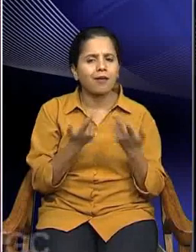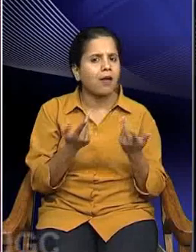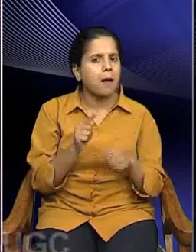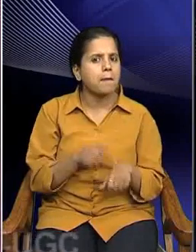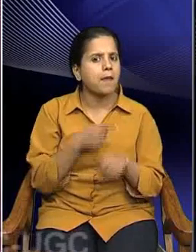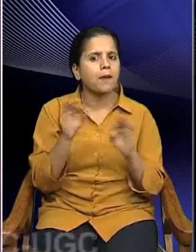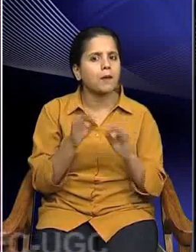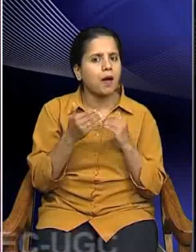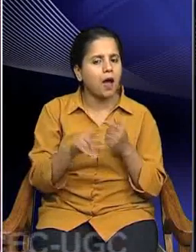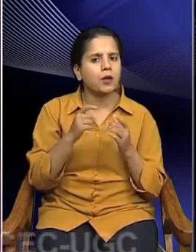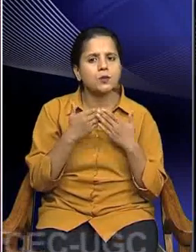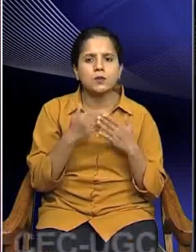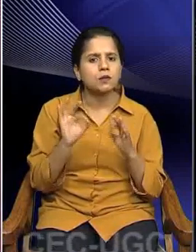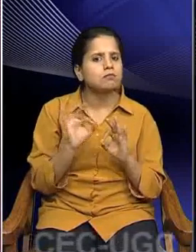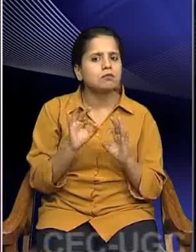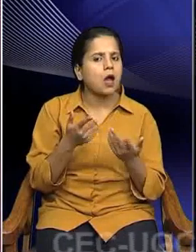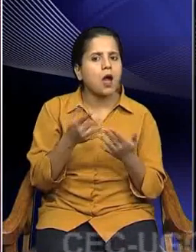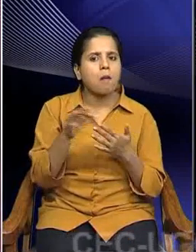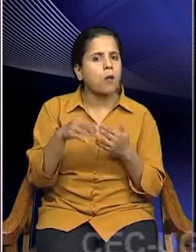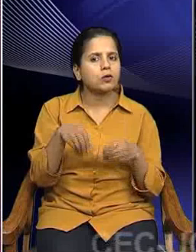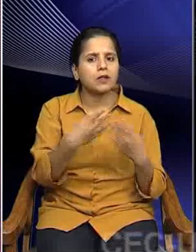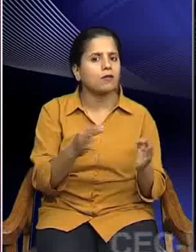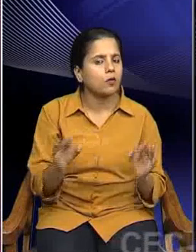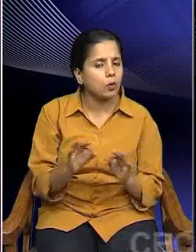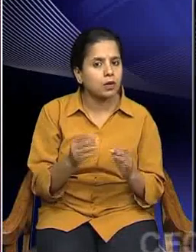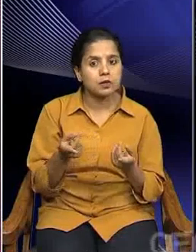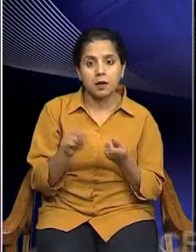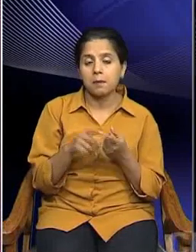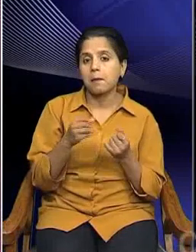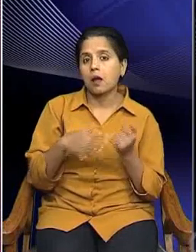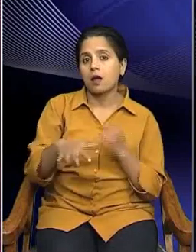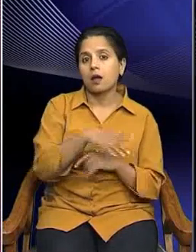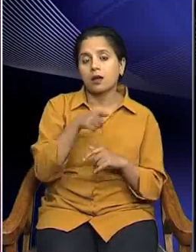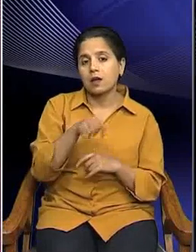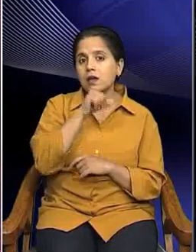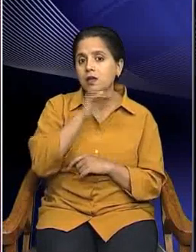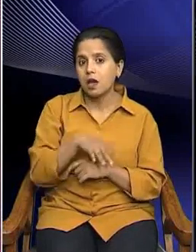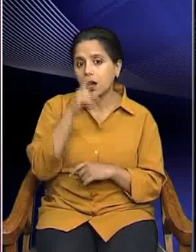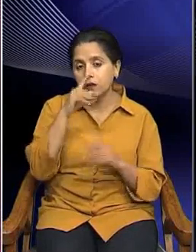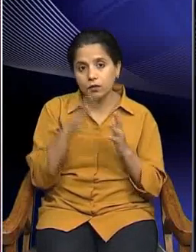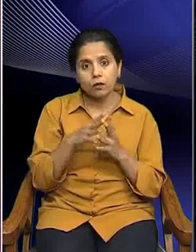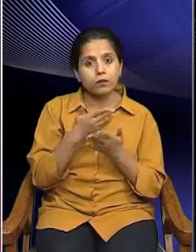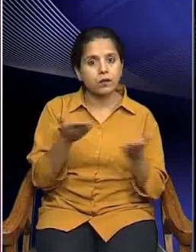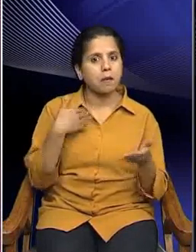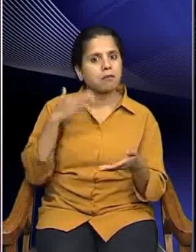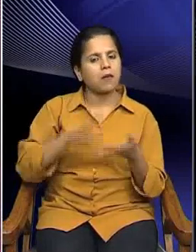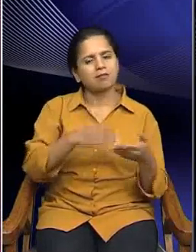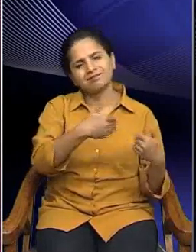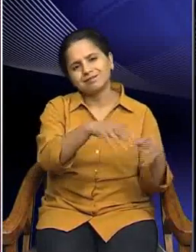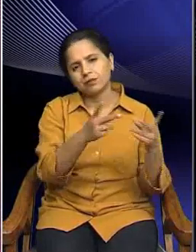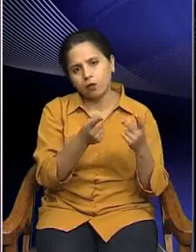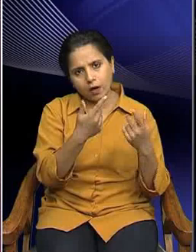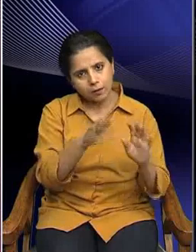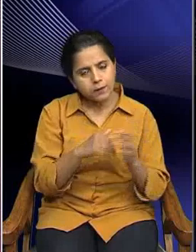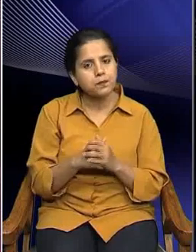opportunity to continue education. And then what happens in such cases, mostly these young girls are, they are married off, goes to